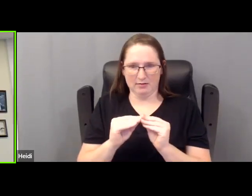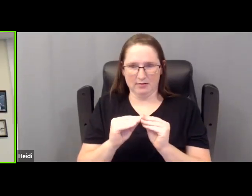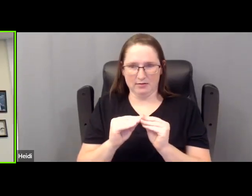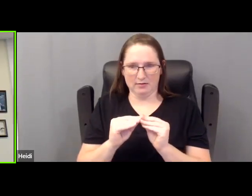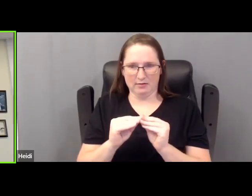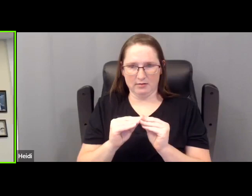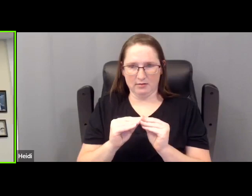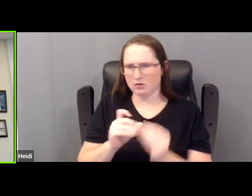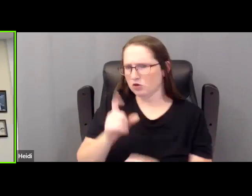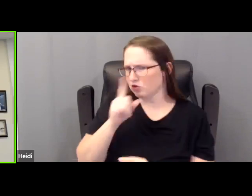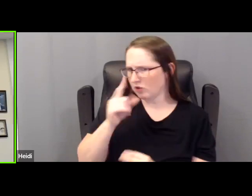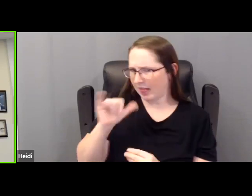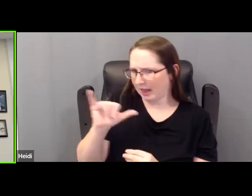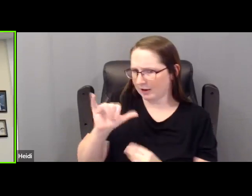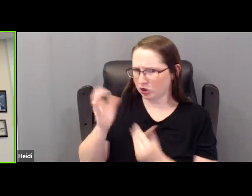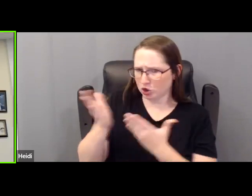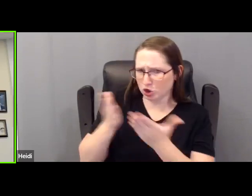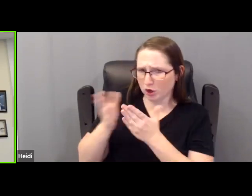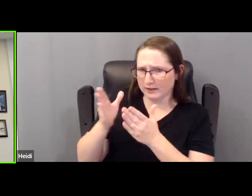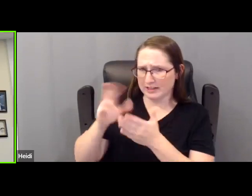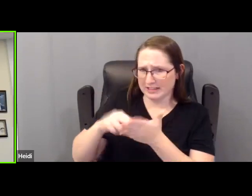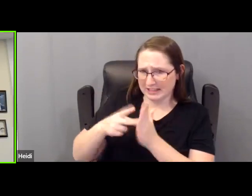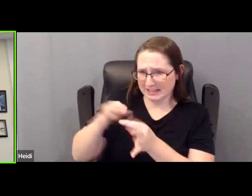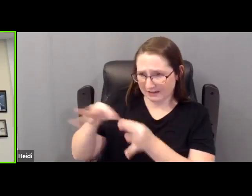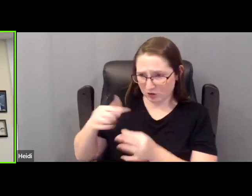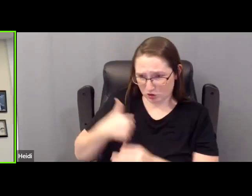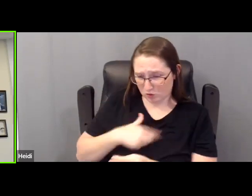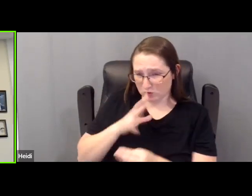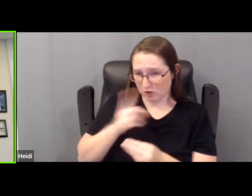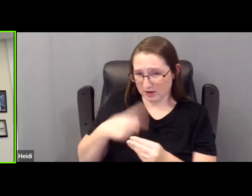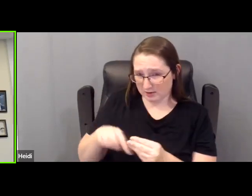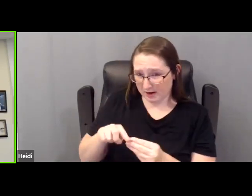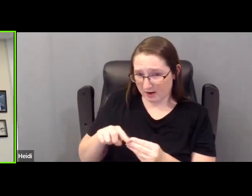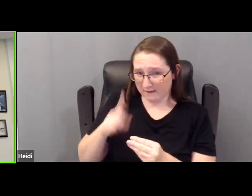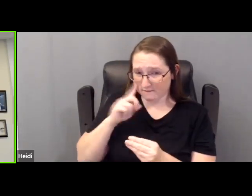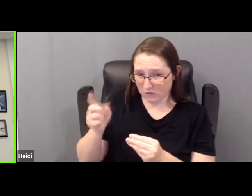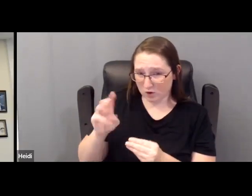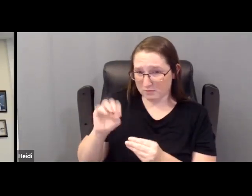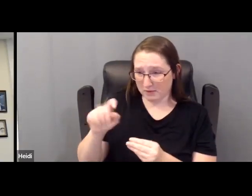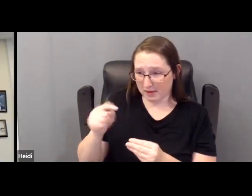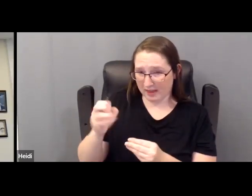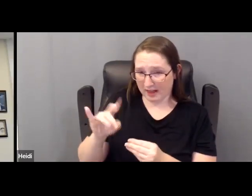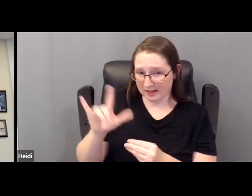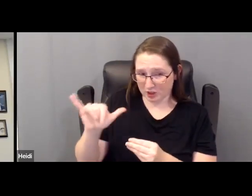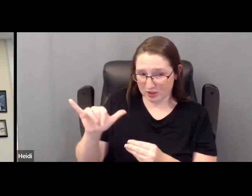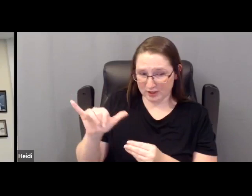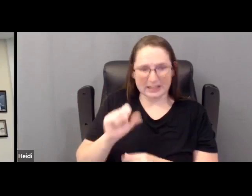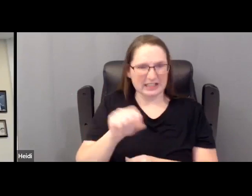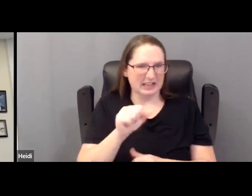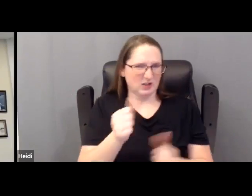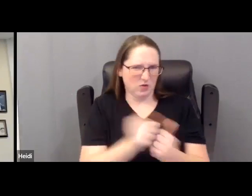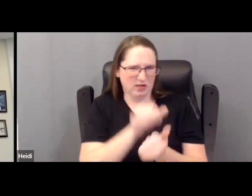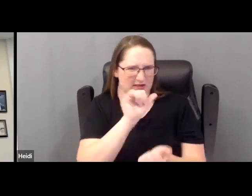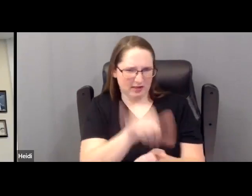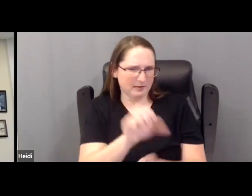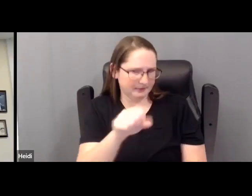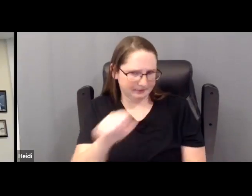Well, sure, like the service definitions that we talked about for the Pres- methodology. Yes, let's go with Sure. that.